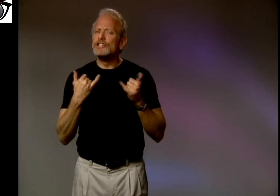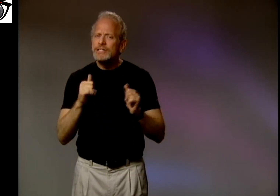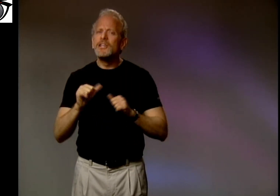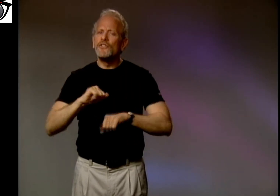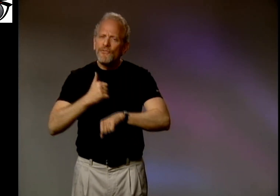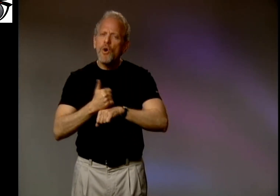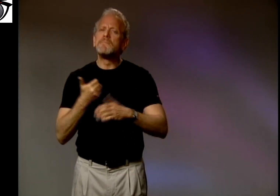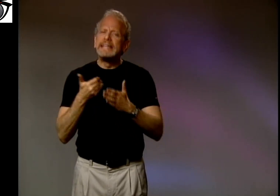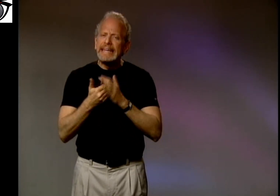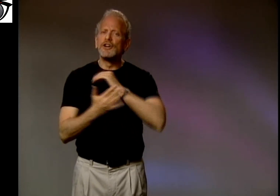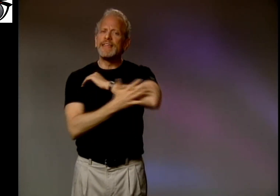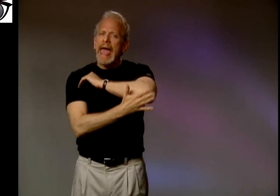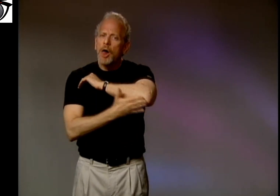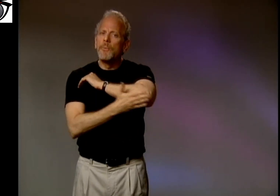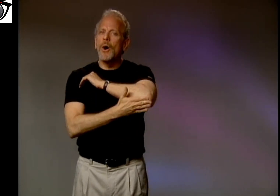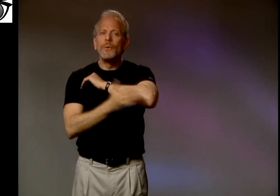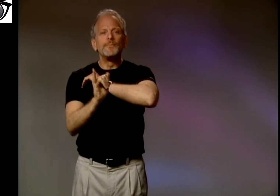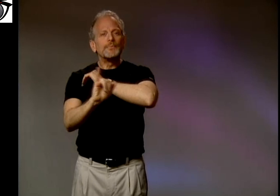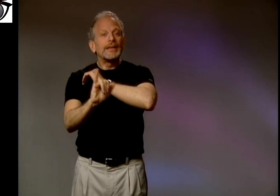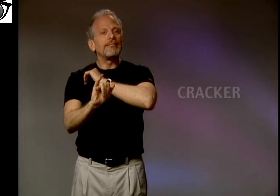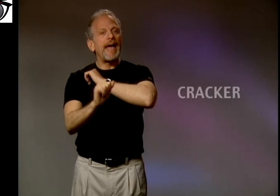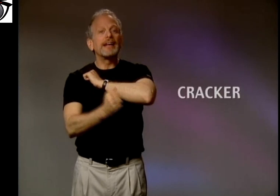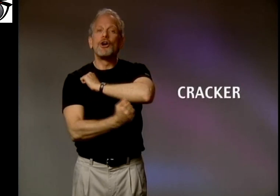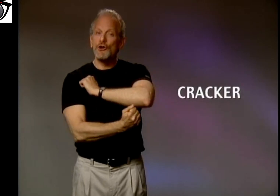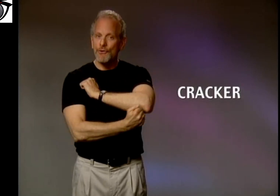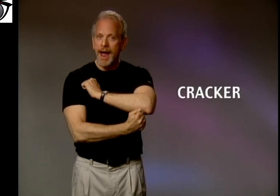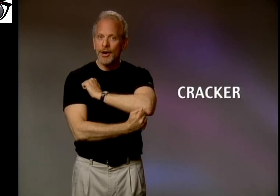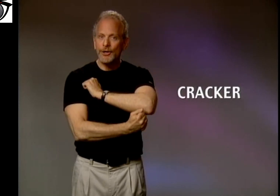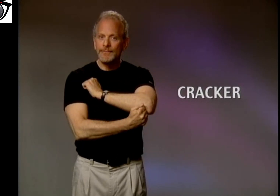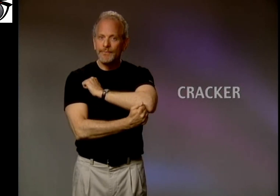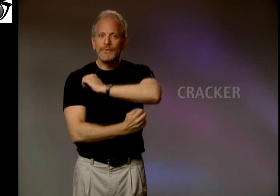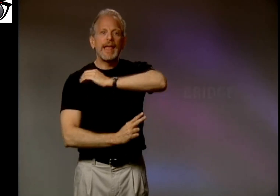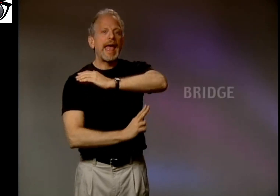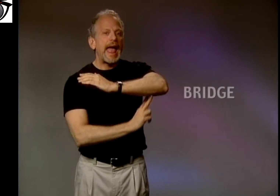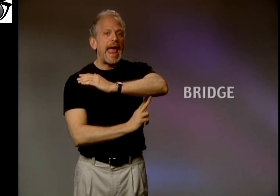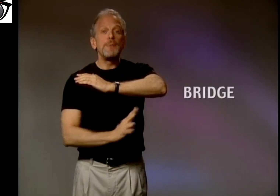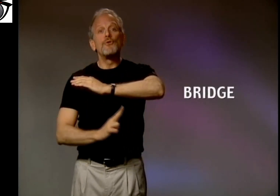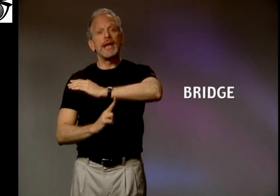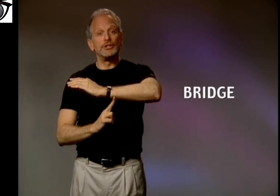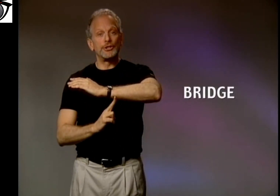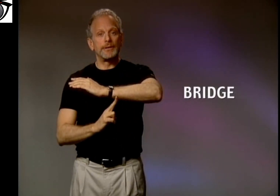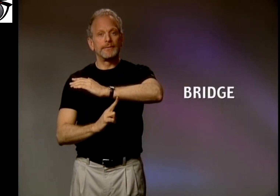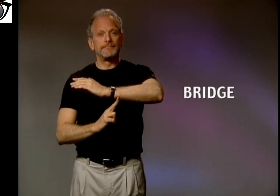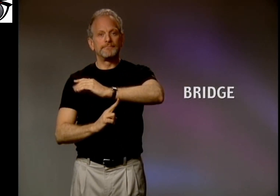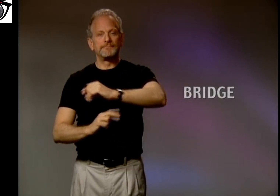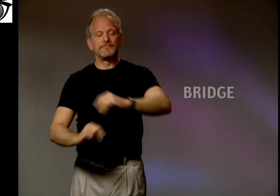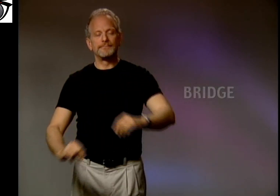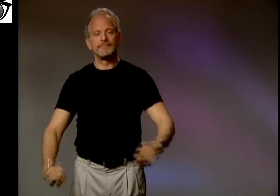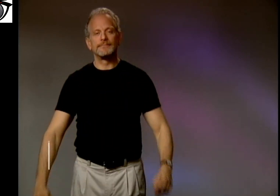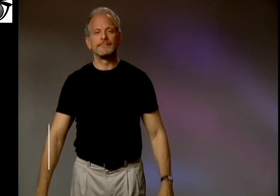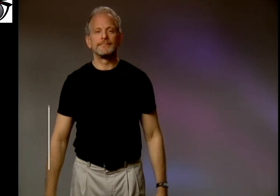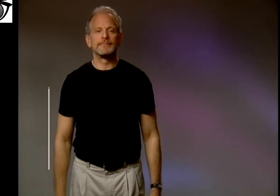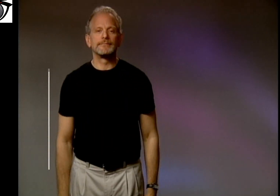few signs are still formed near the elbow, like cracker and bridge.